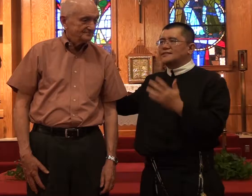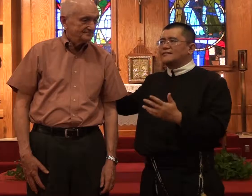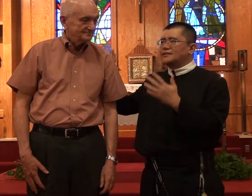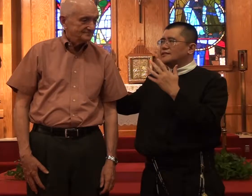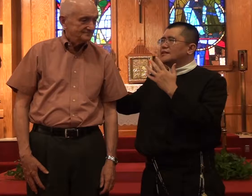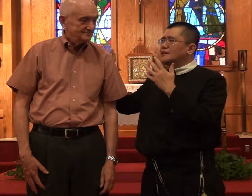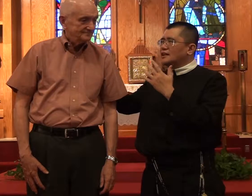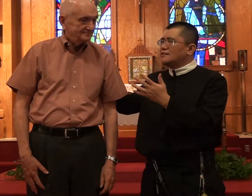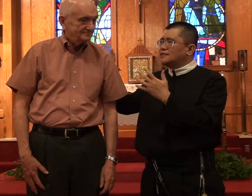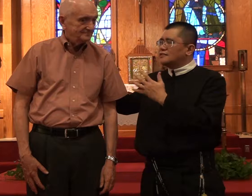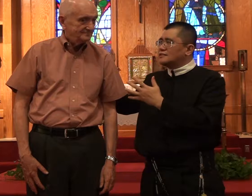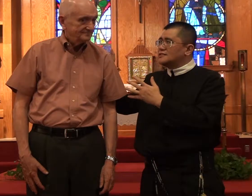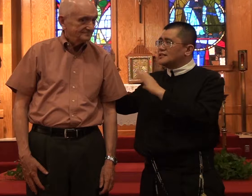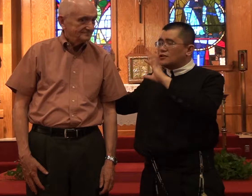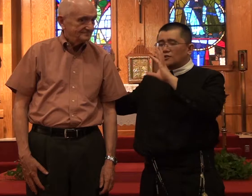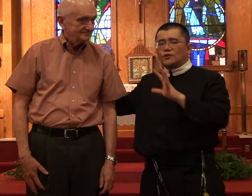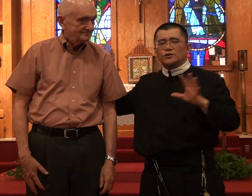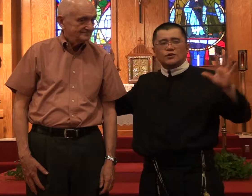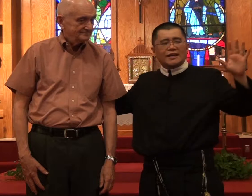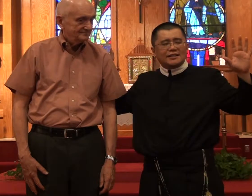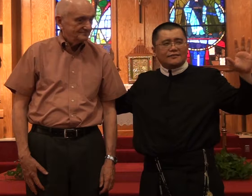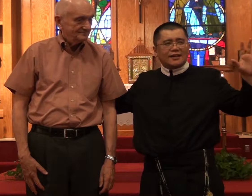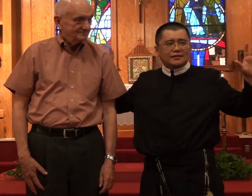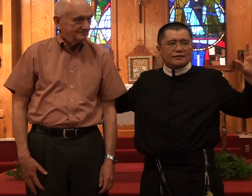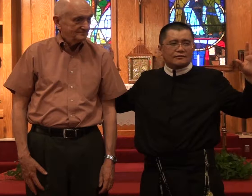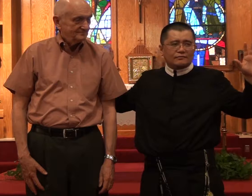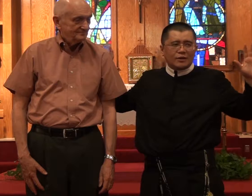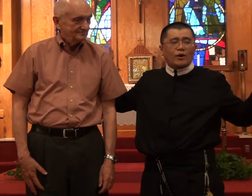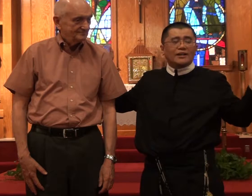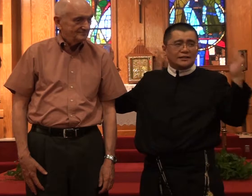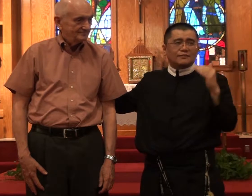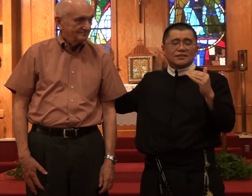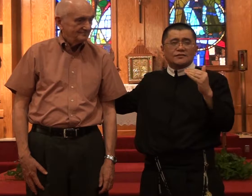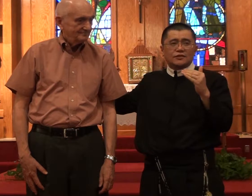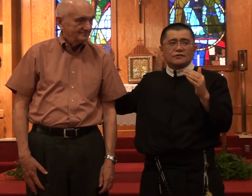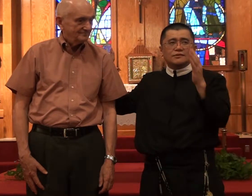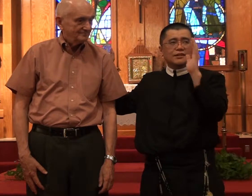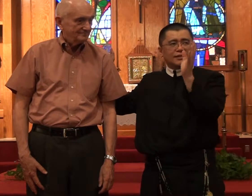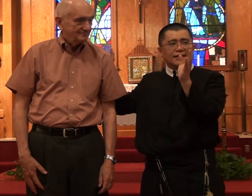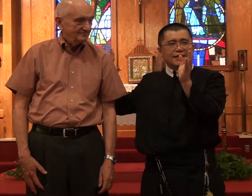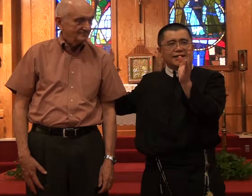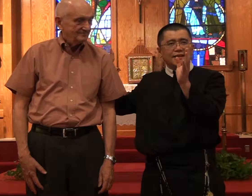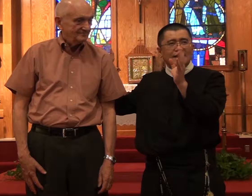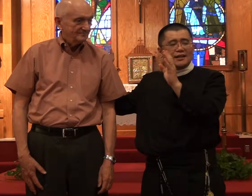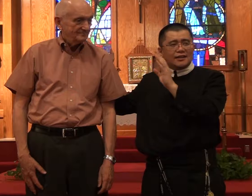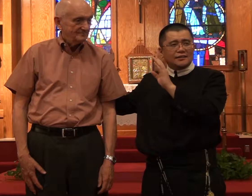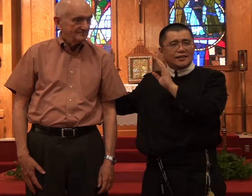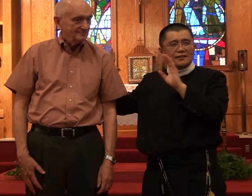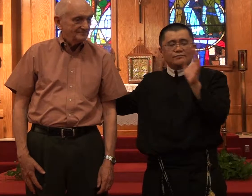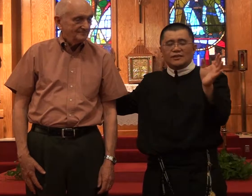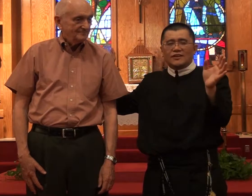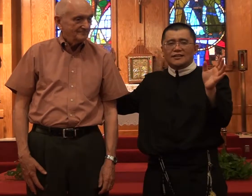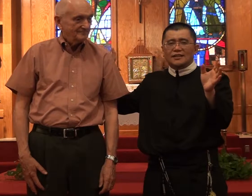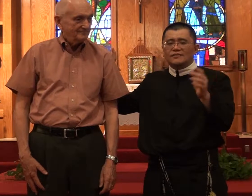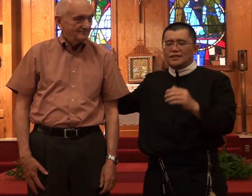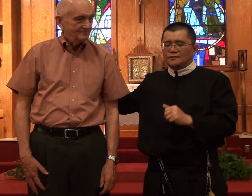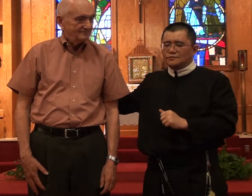7, 11, 13, all those who can divide by 1 and themselves alone, okay? You cannot divide it evenly.